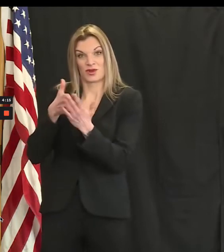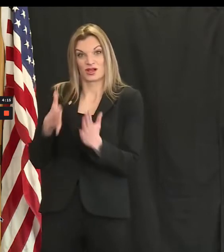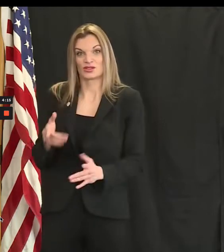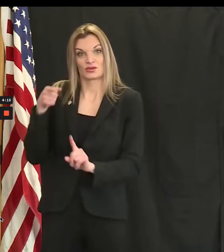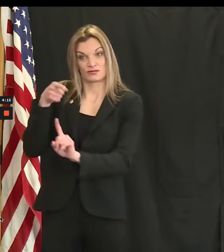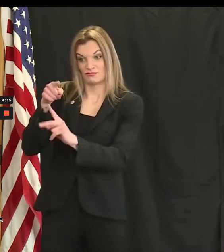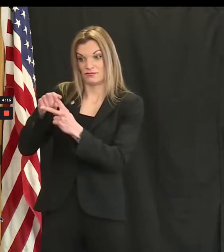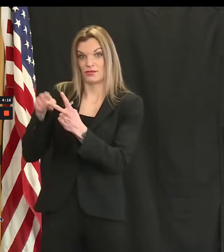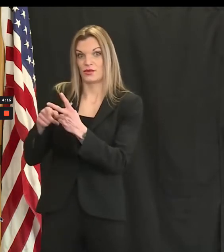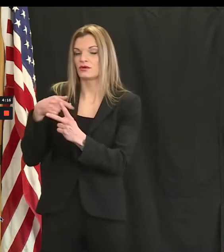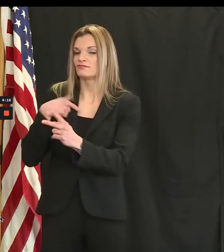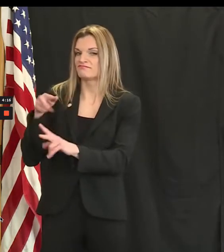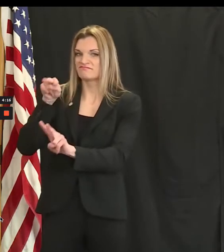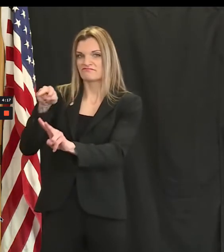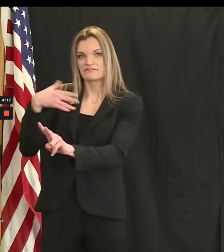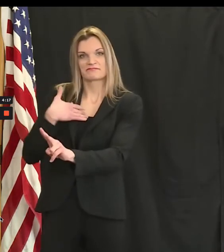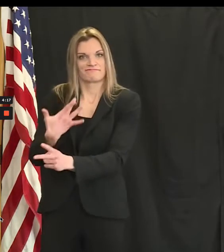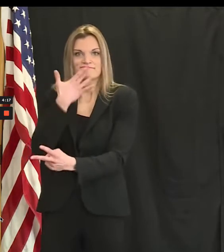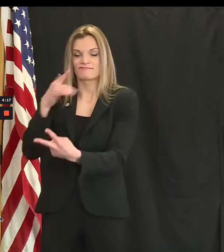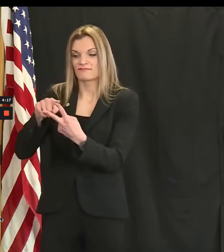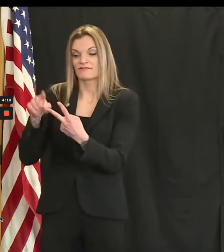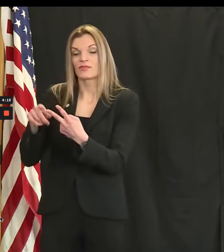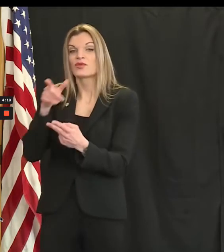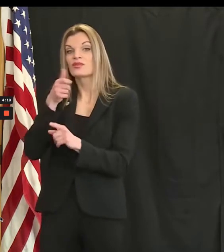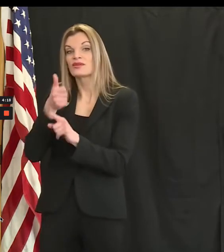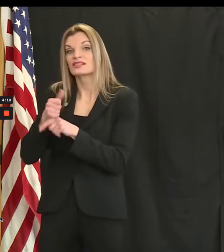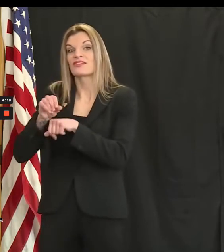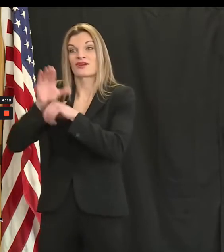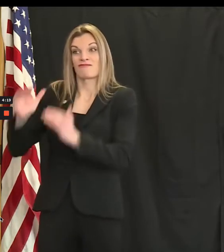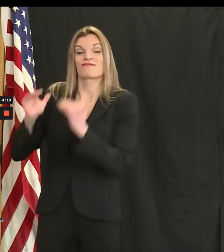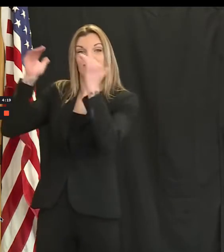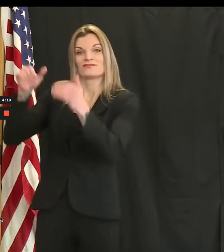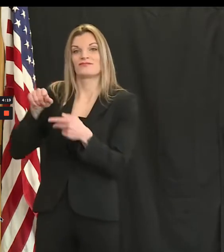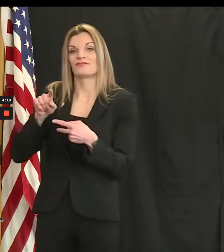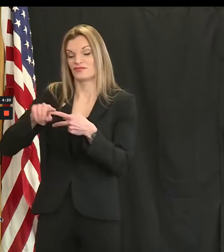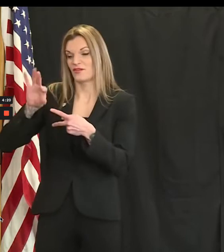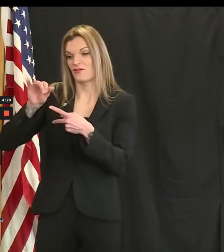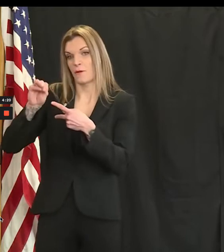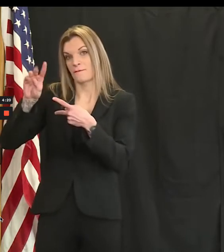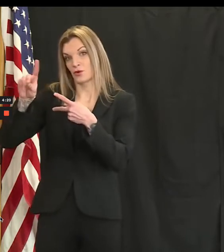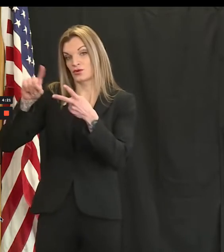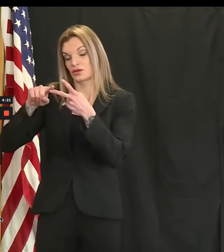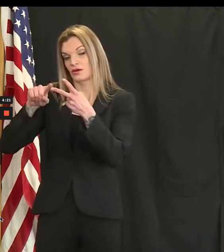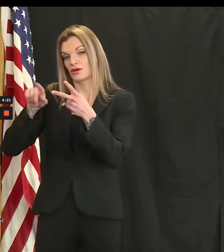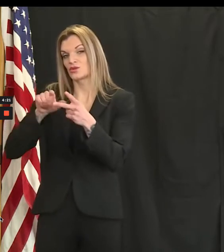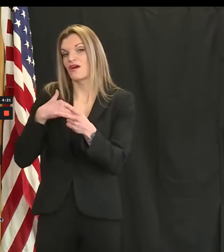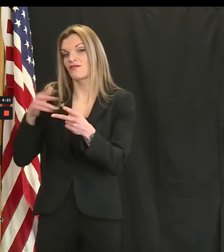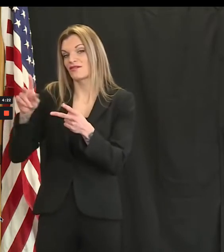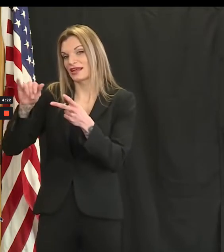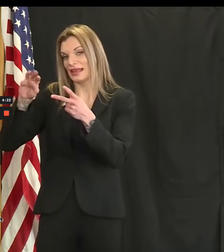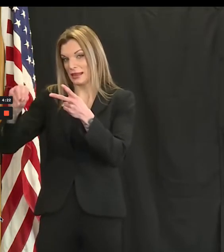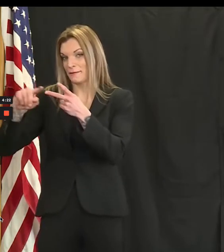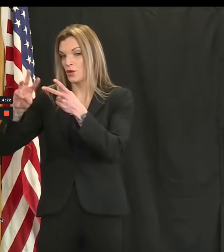to oversee that work, my Solicitor General, Fadwa Hammoud, and Wayne County Prosecutor Kim